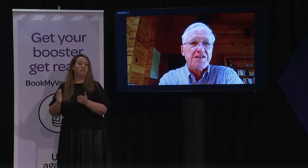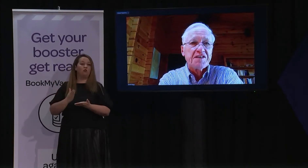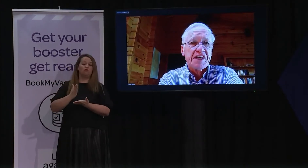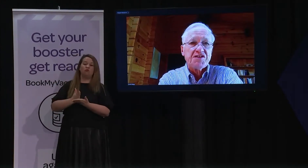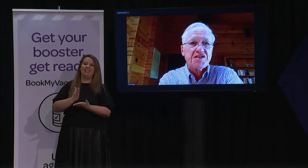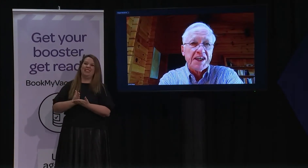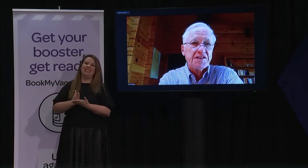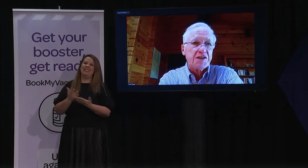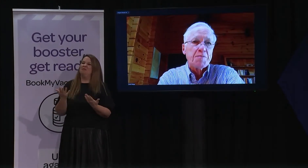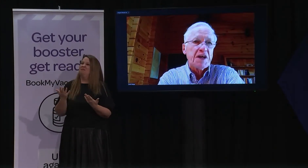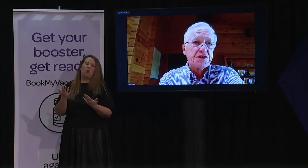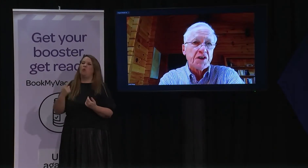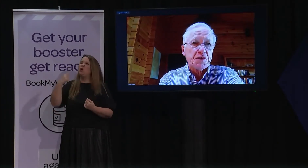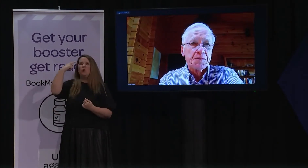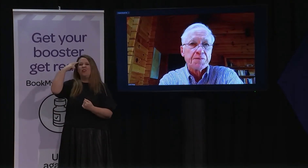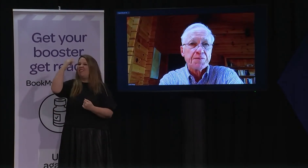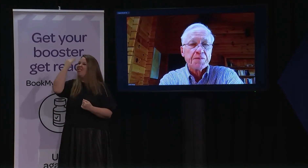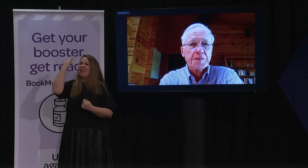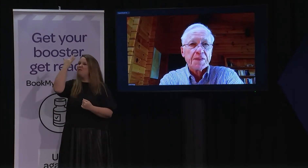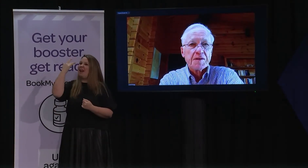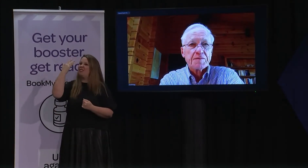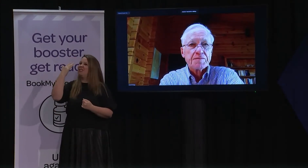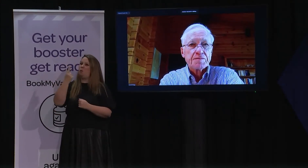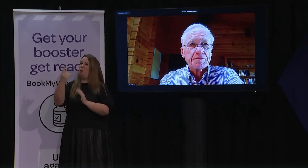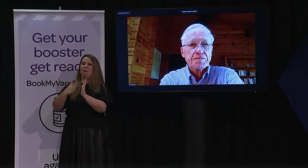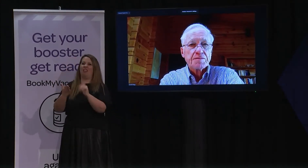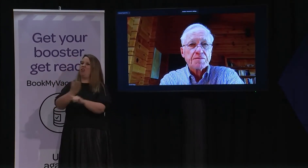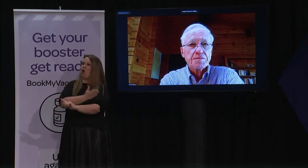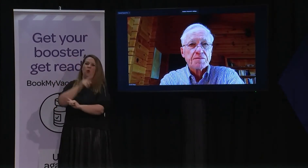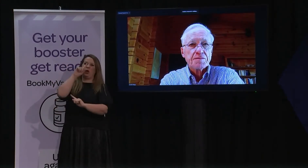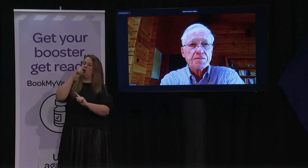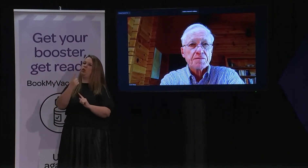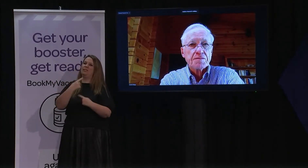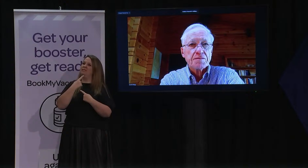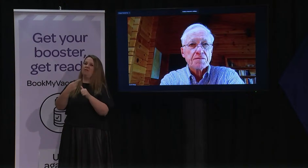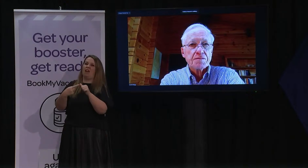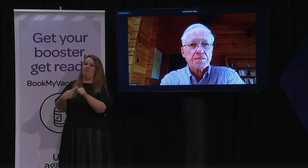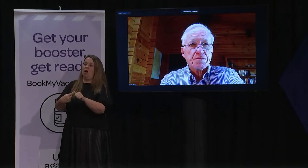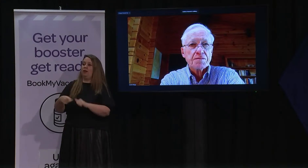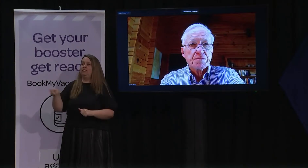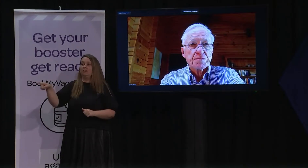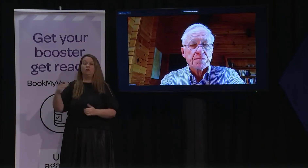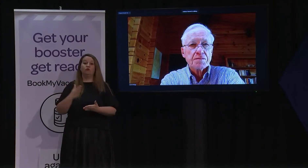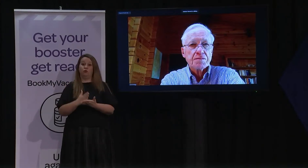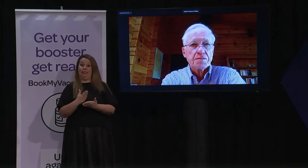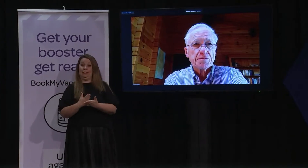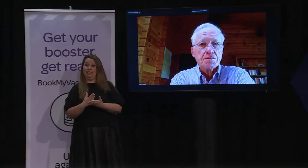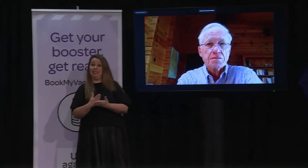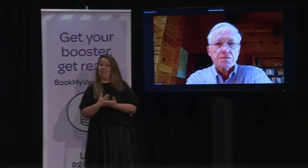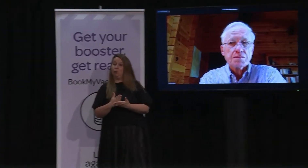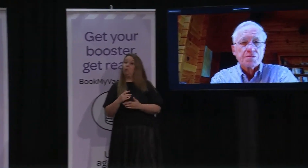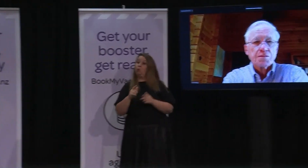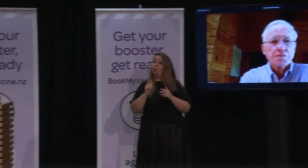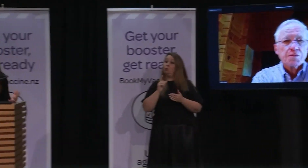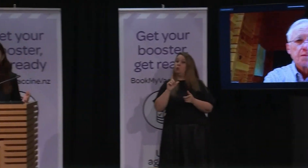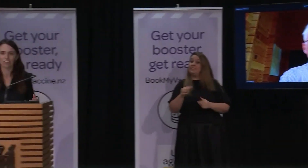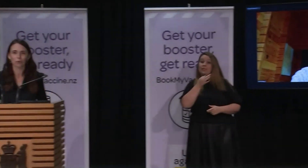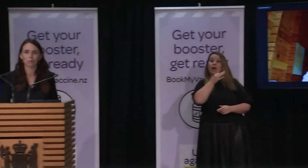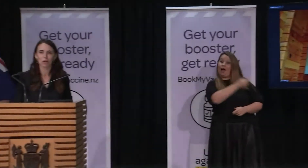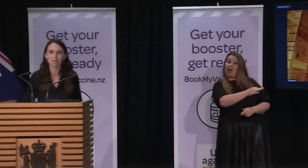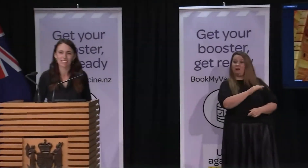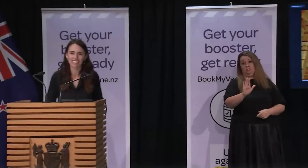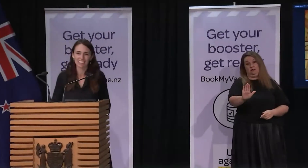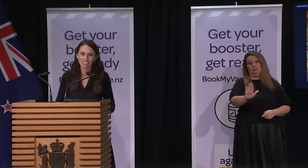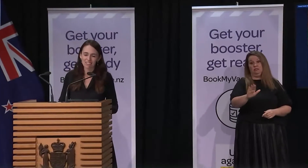could have been entertained a month ago. Jessica, the conversation to commission the advice was Wednesday. So actually we did ask. We've just got to